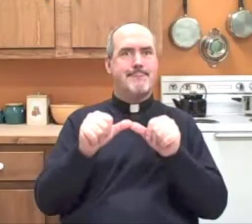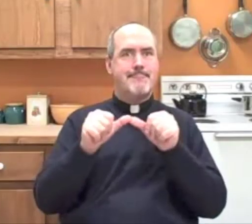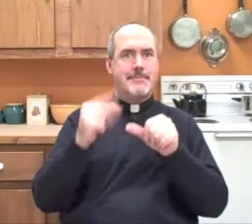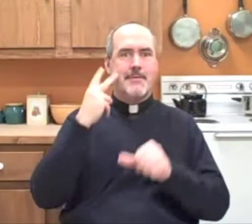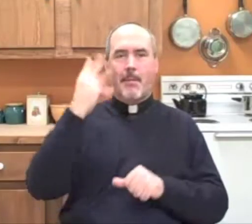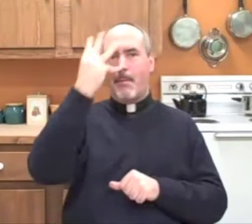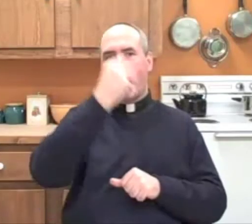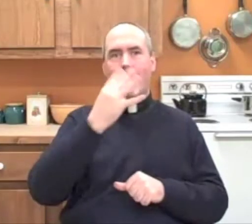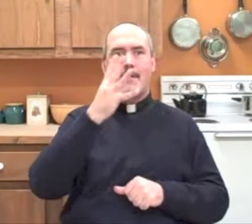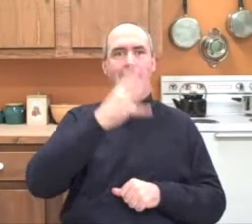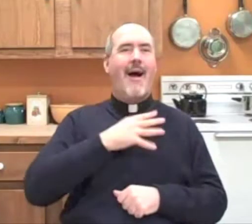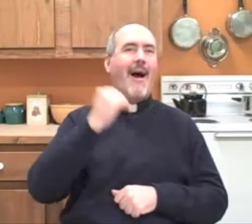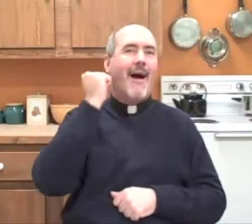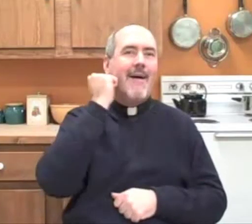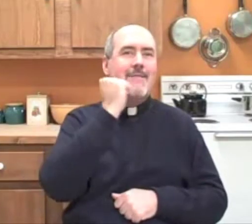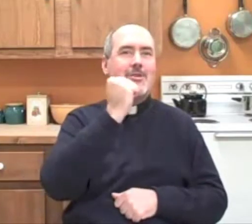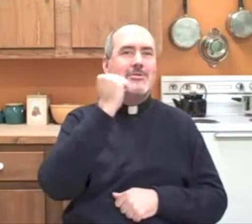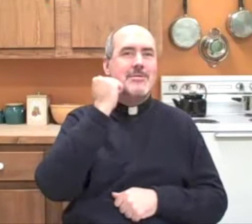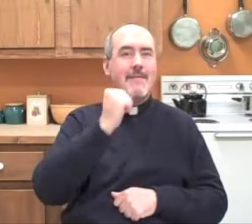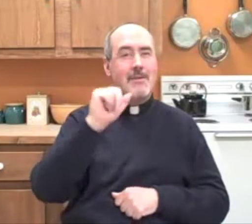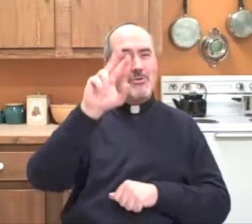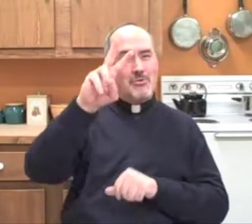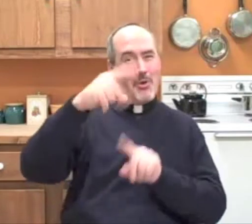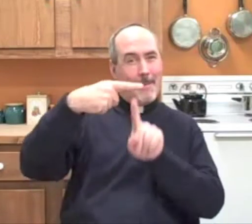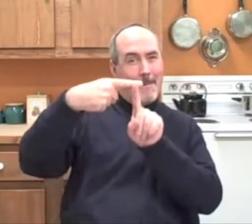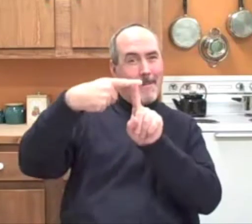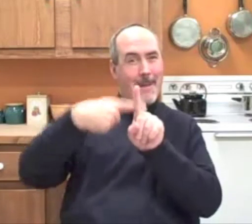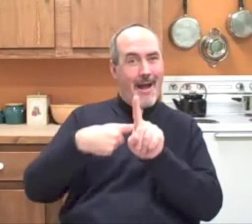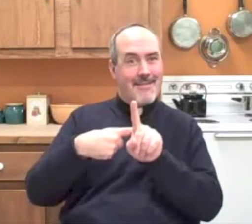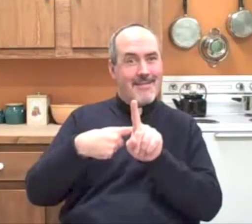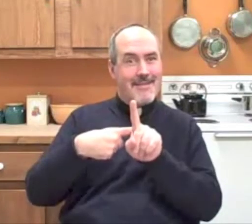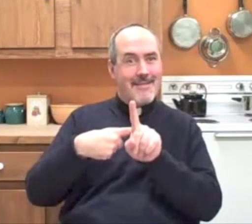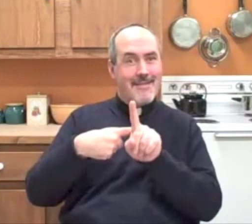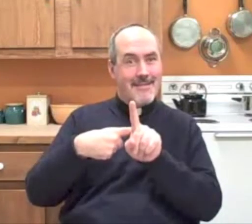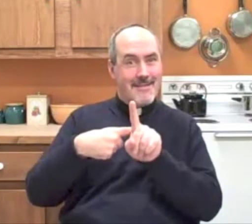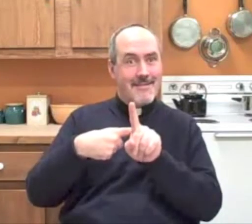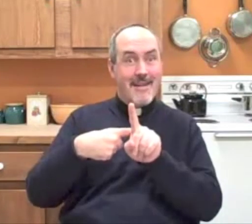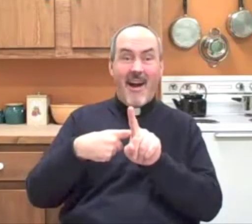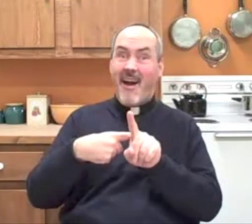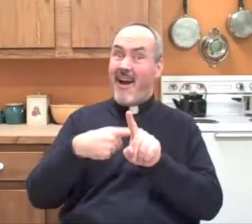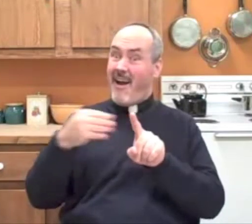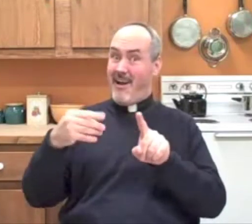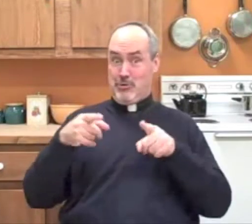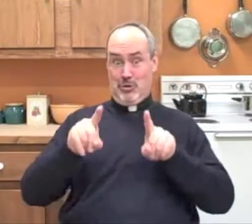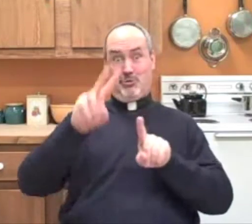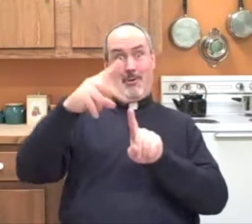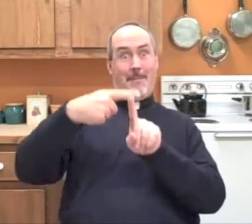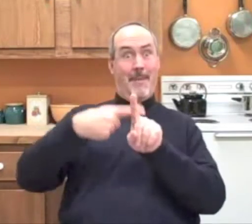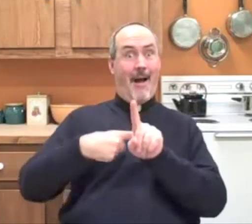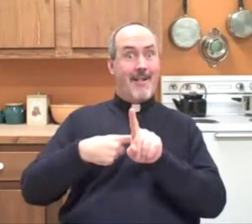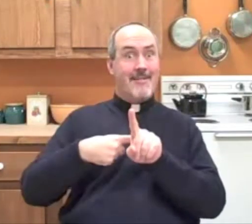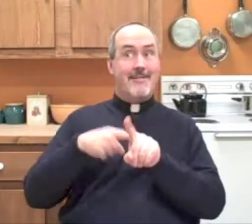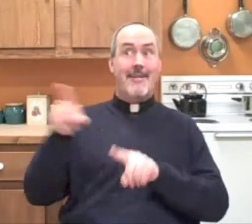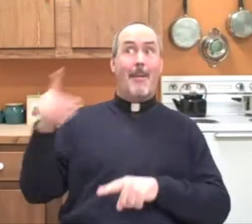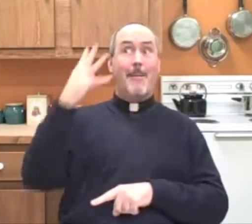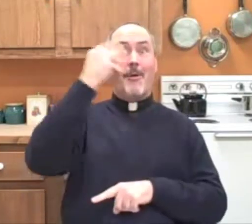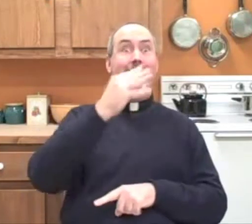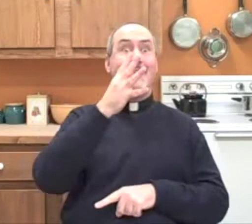Benedicta continued to see the beautiful lady every day for the next 2 months. However, during that 2-month period,